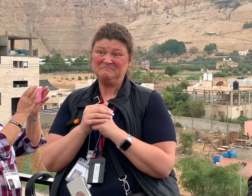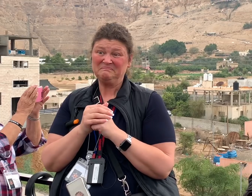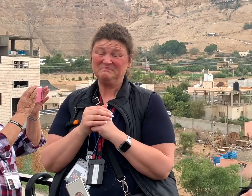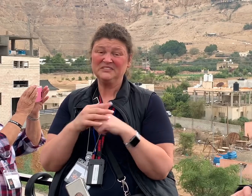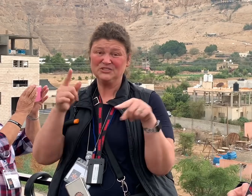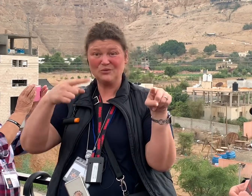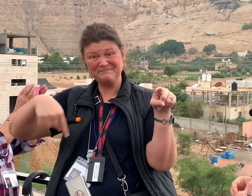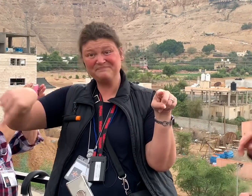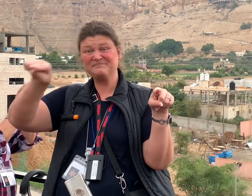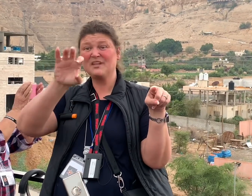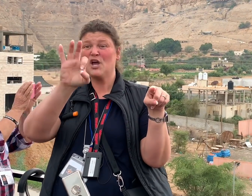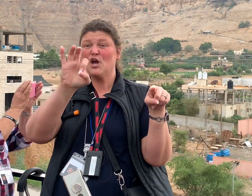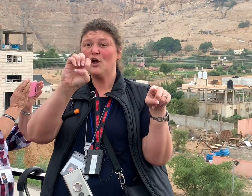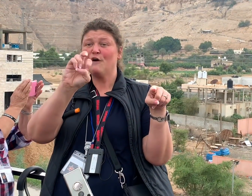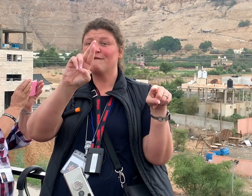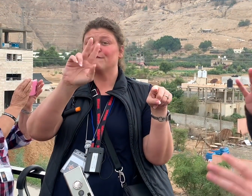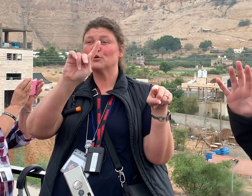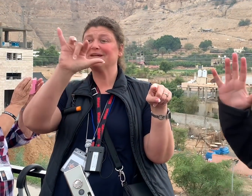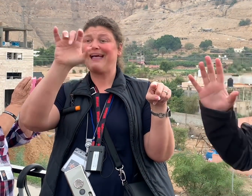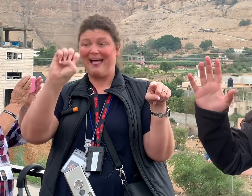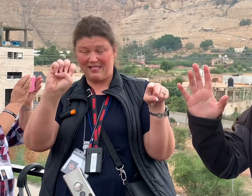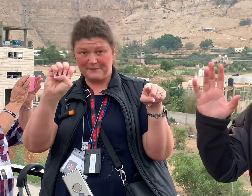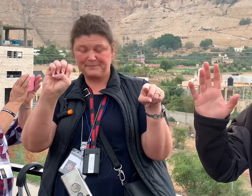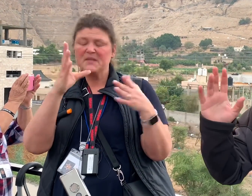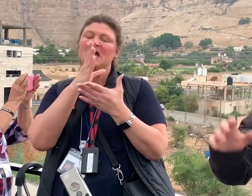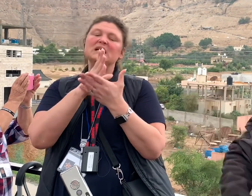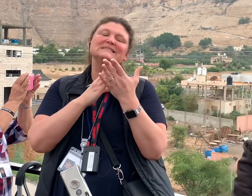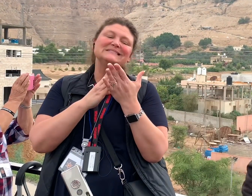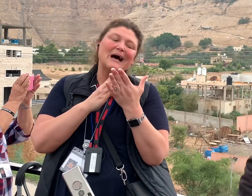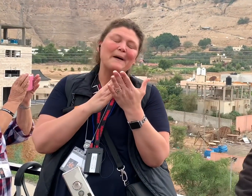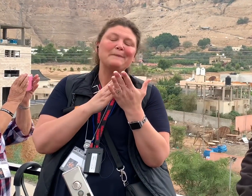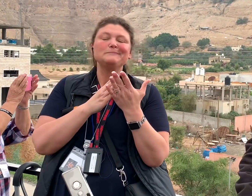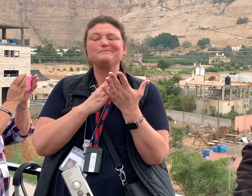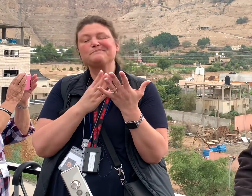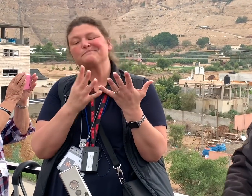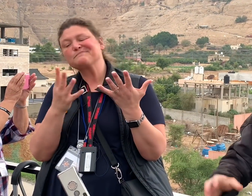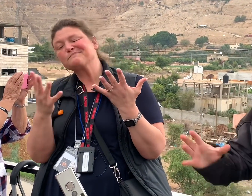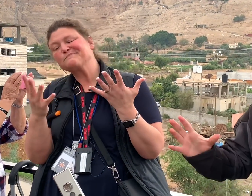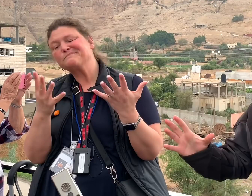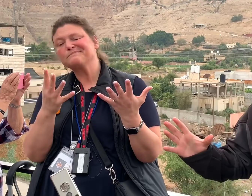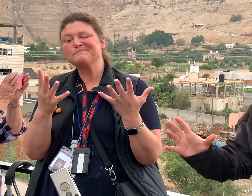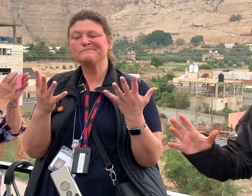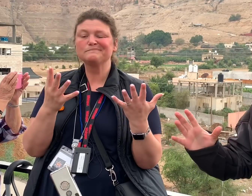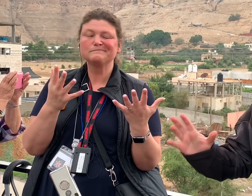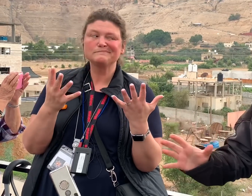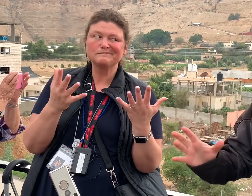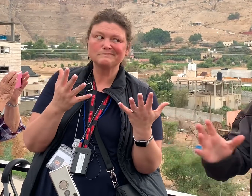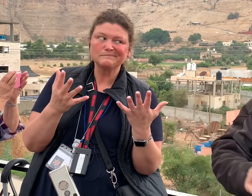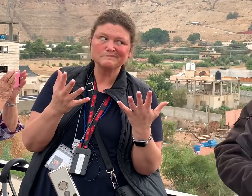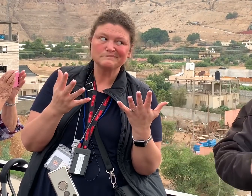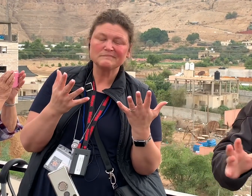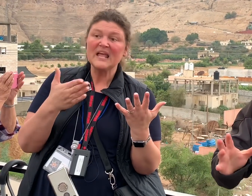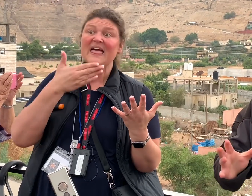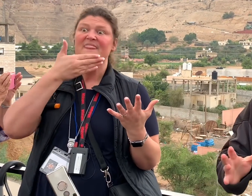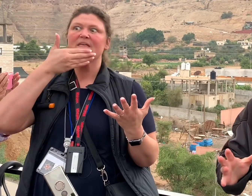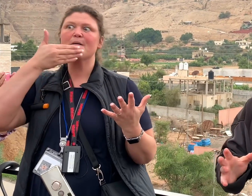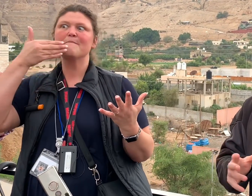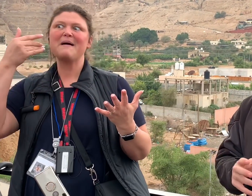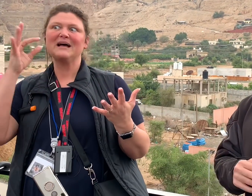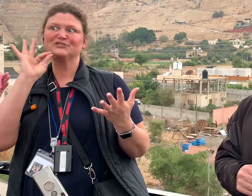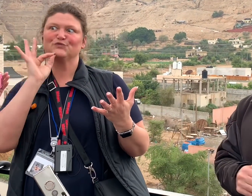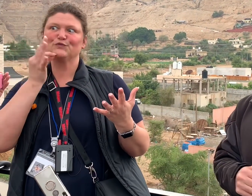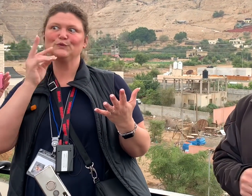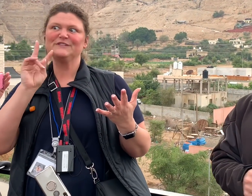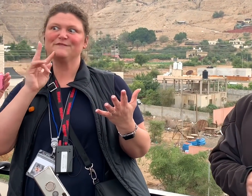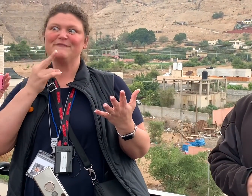this place. Some say that the best fruits and